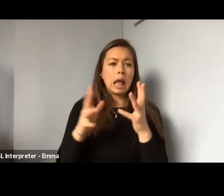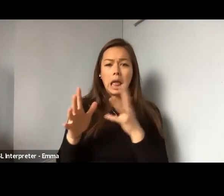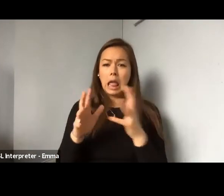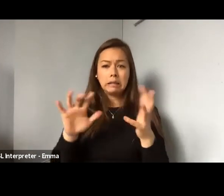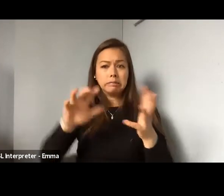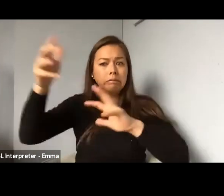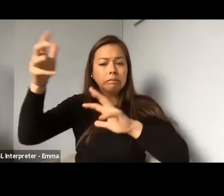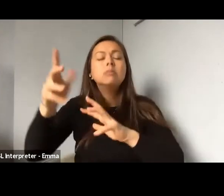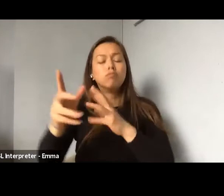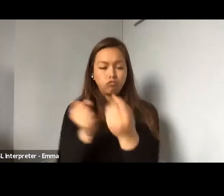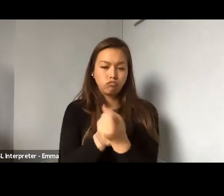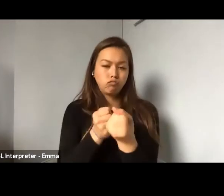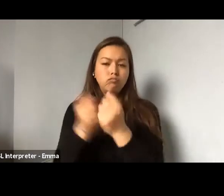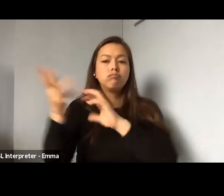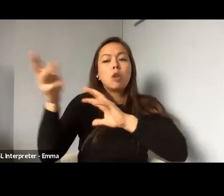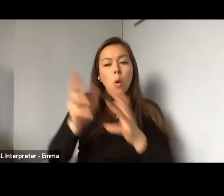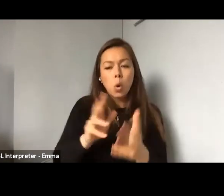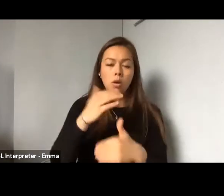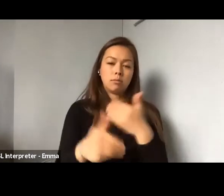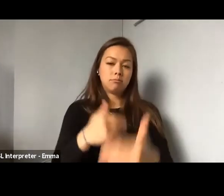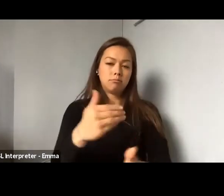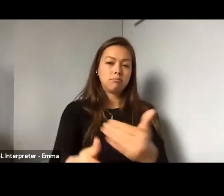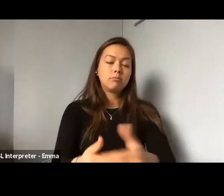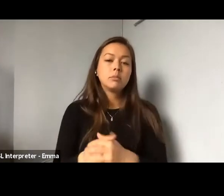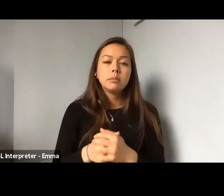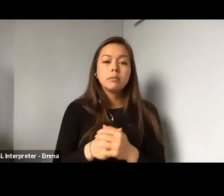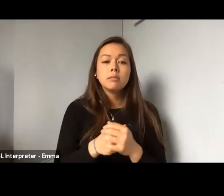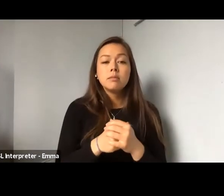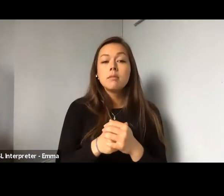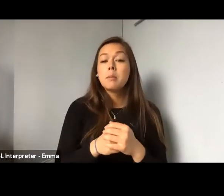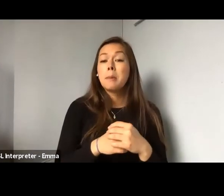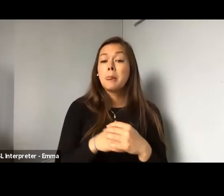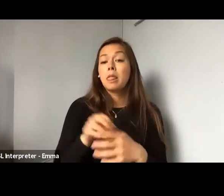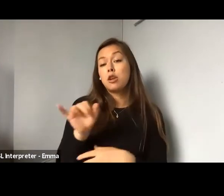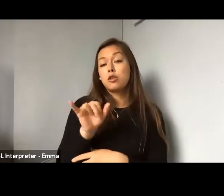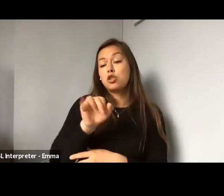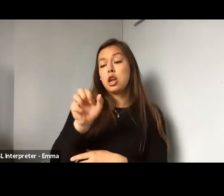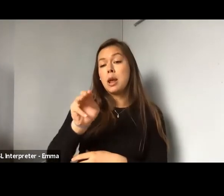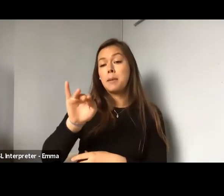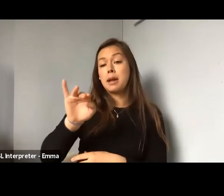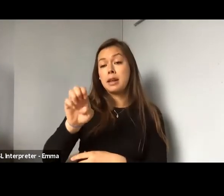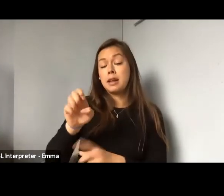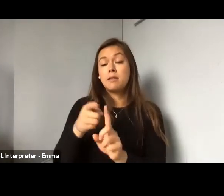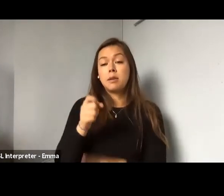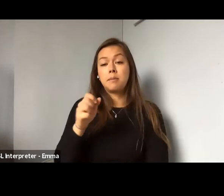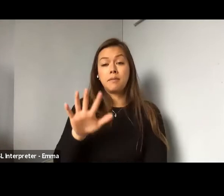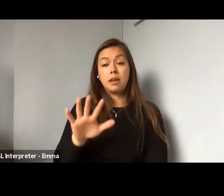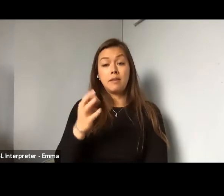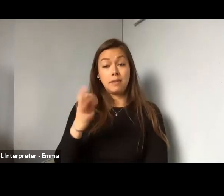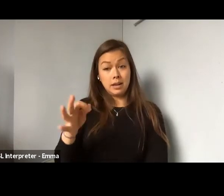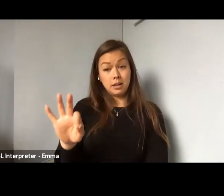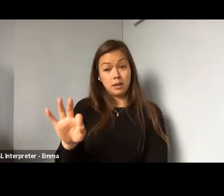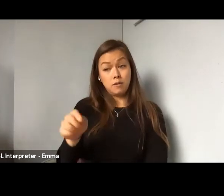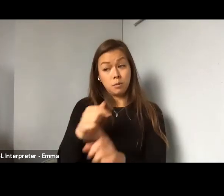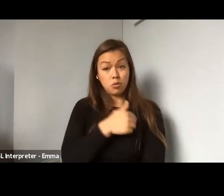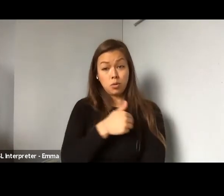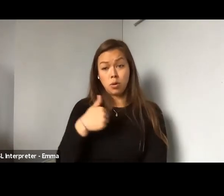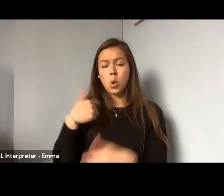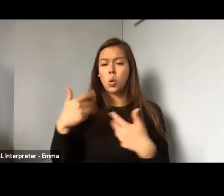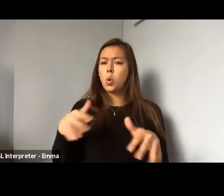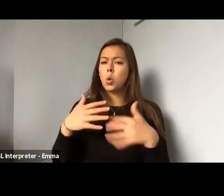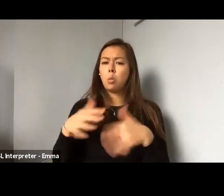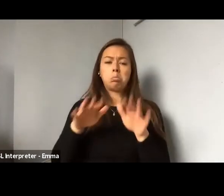well as giving Jamie Sampa from the 519 did a wonderful workshop on trauma as well. We